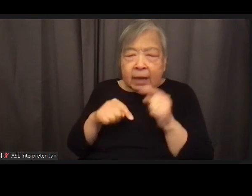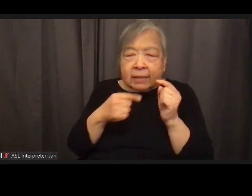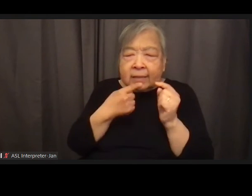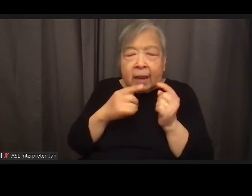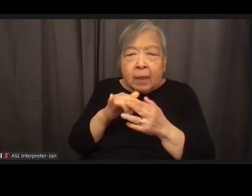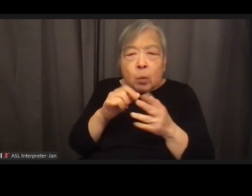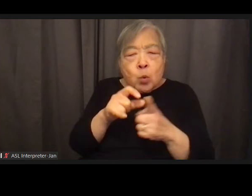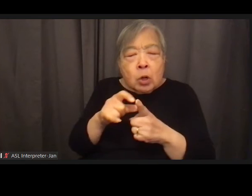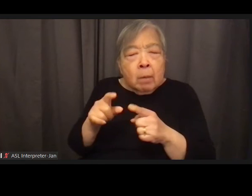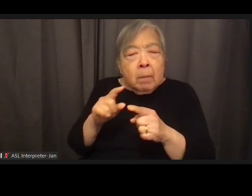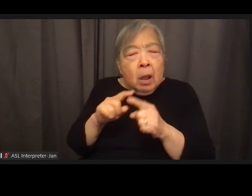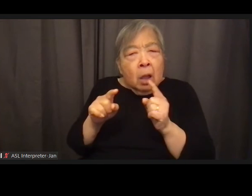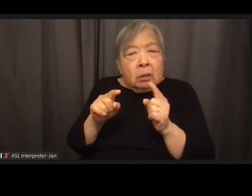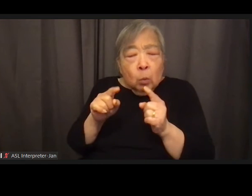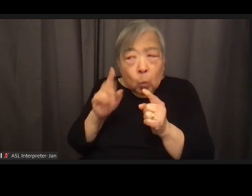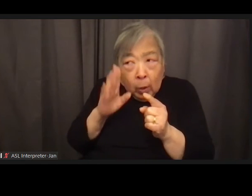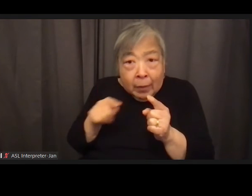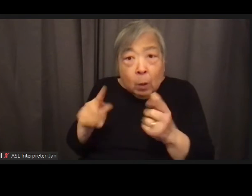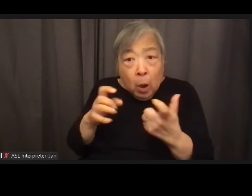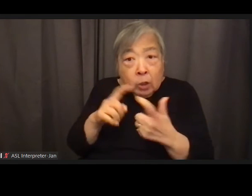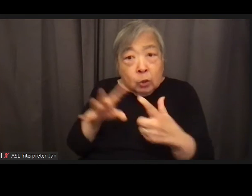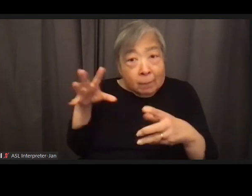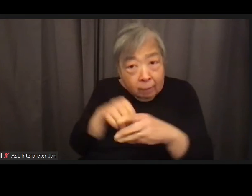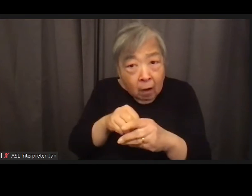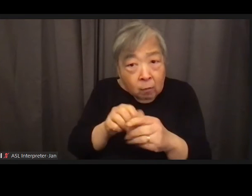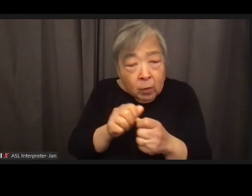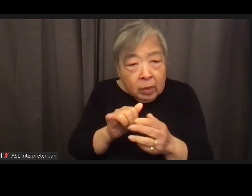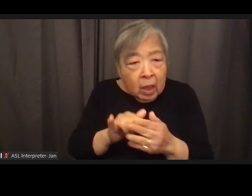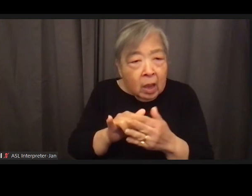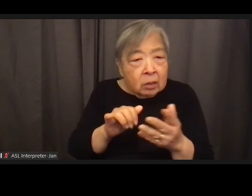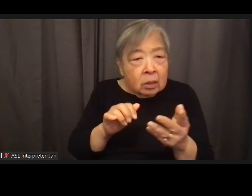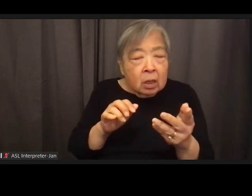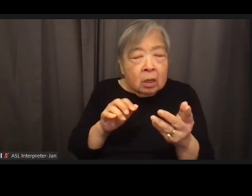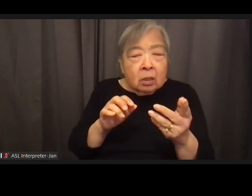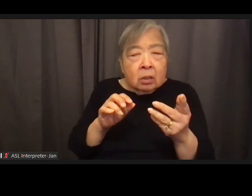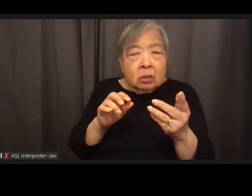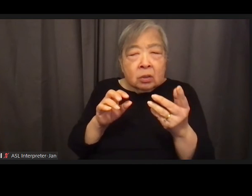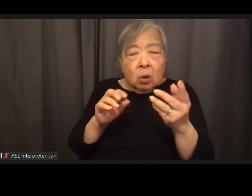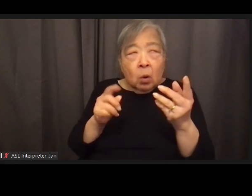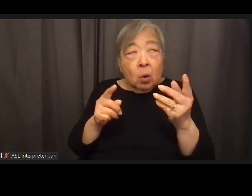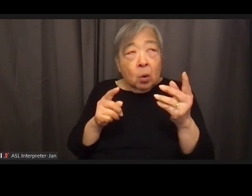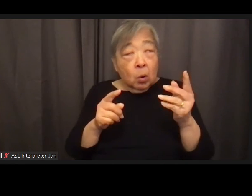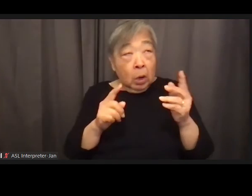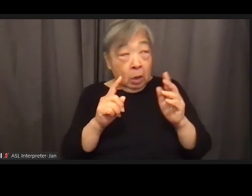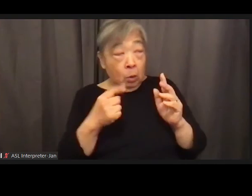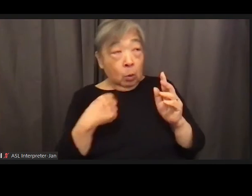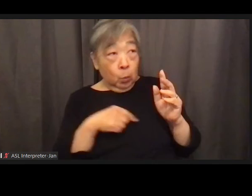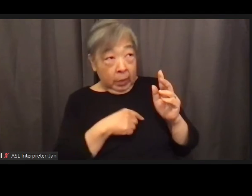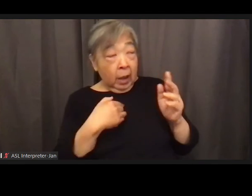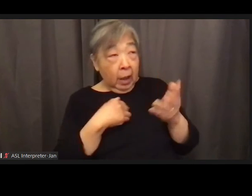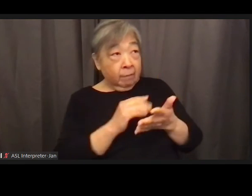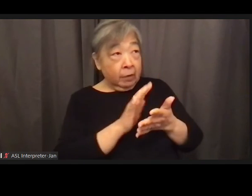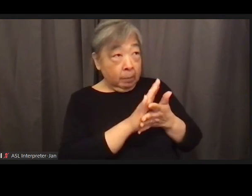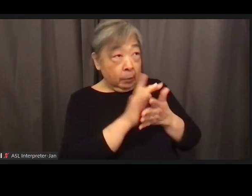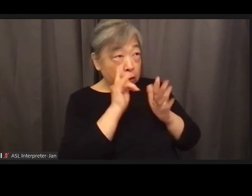so there's that taking a lot of the imagery that we have